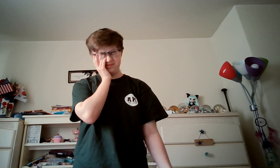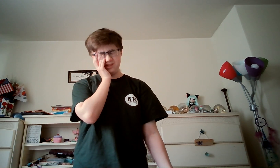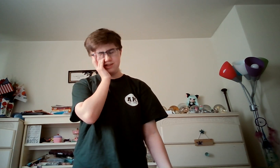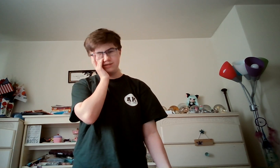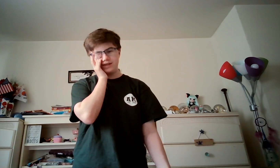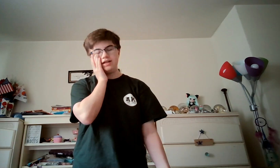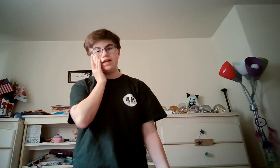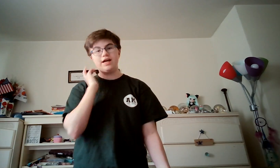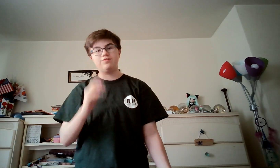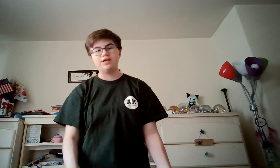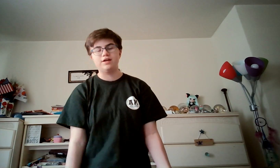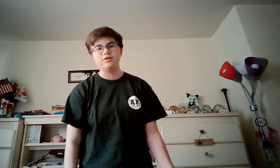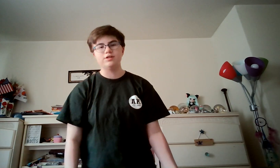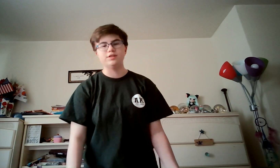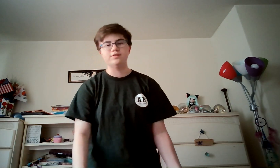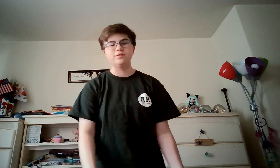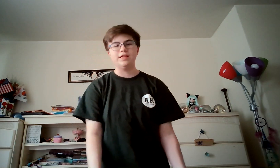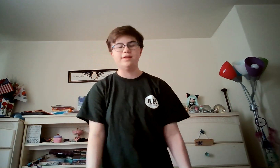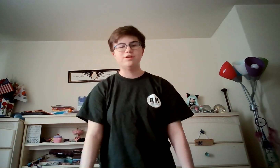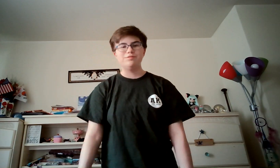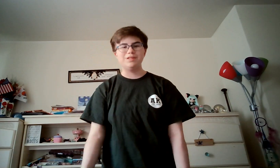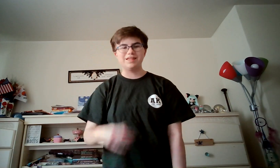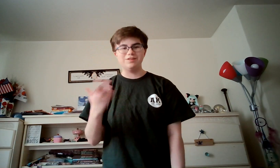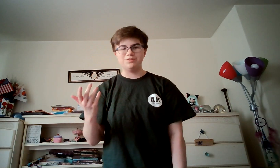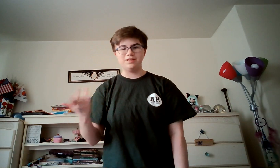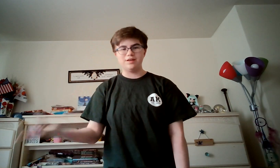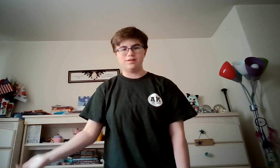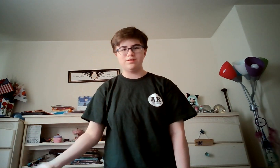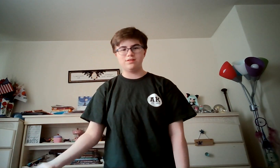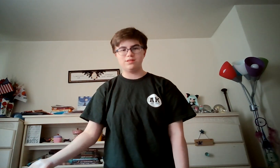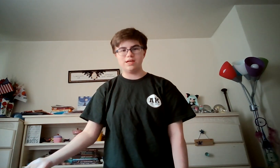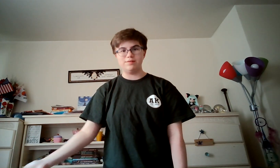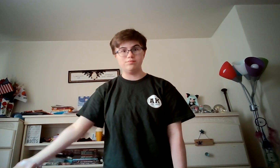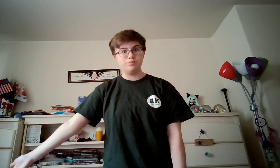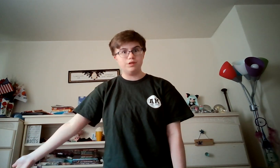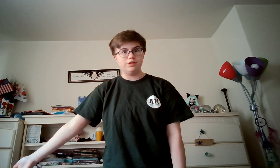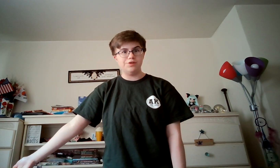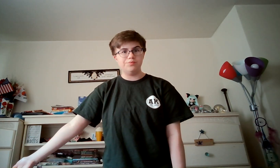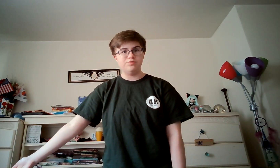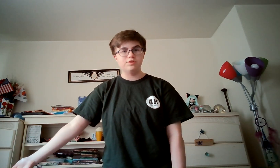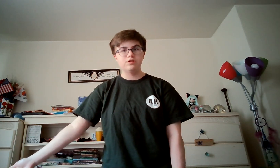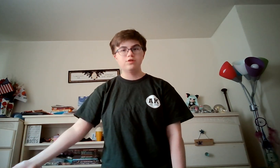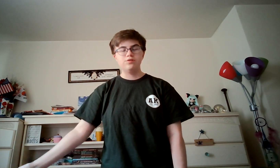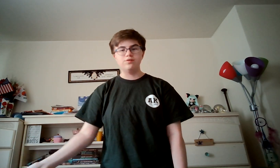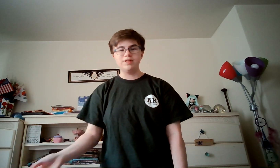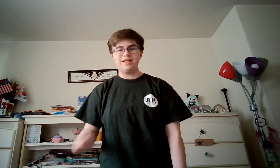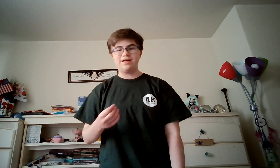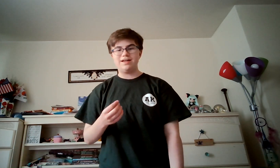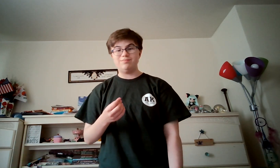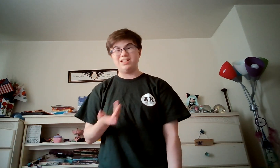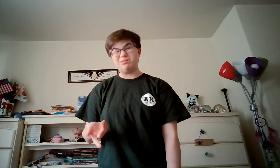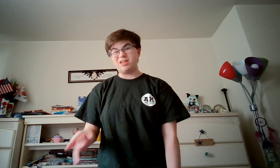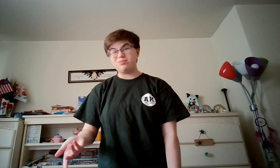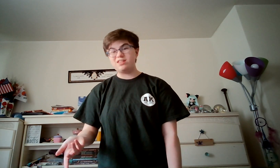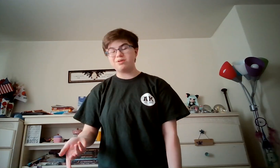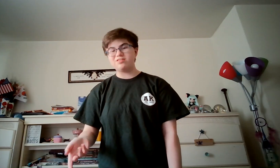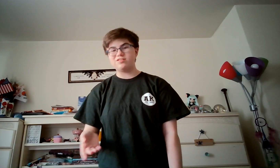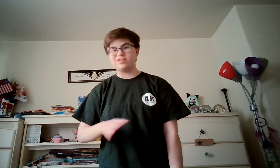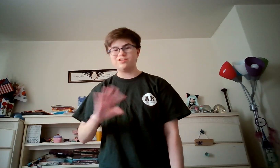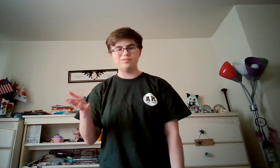instead of getting an advent calendar, because, like, it would be, like, little thing that I wouldn't use, or, like, I'm not a big sweets person, so, like, chocolate wouldn't